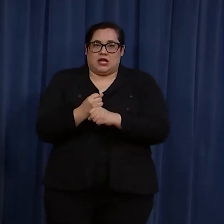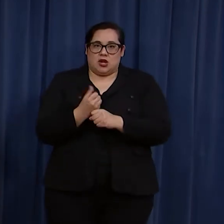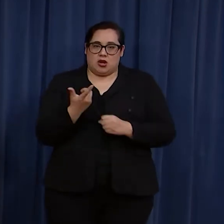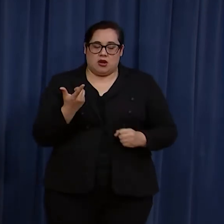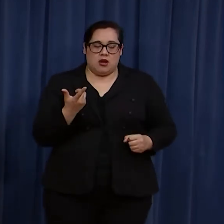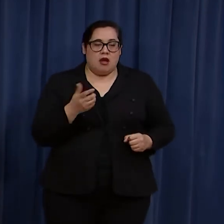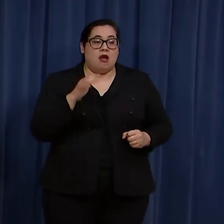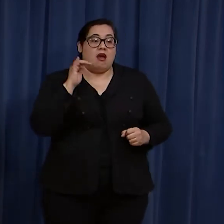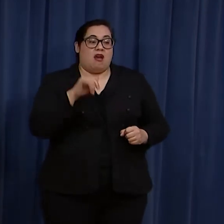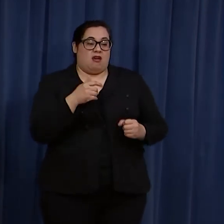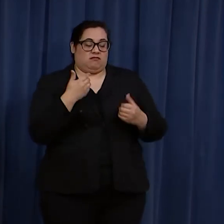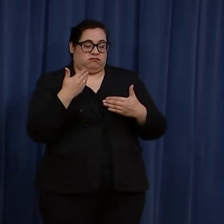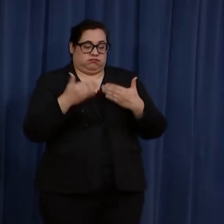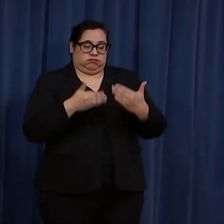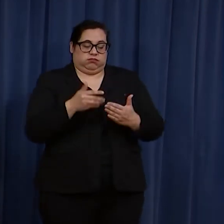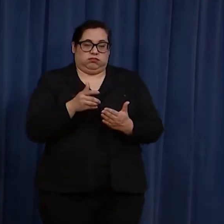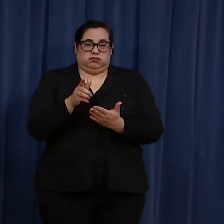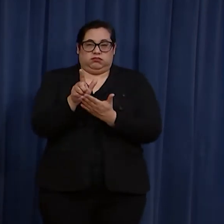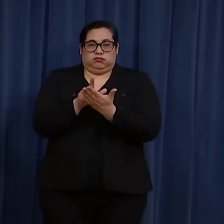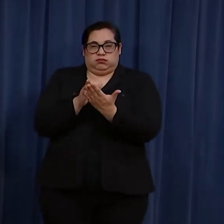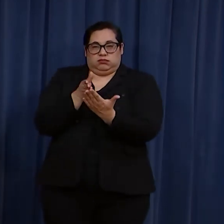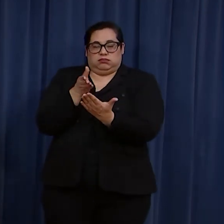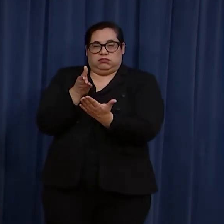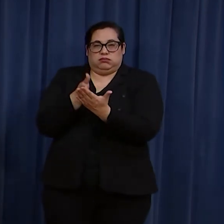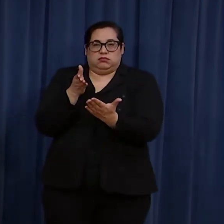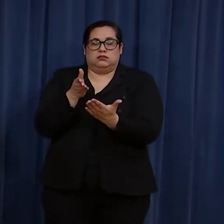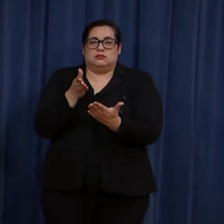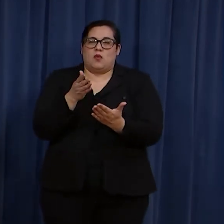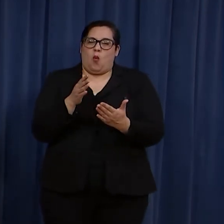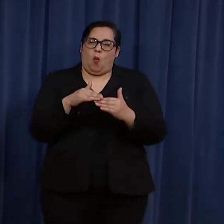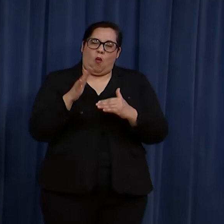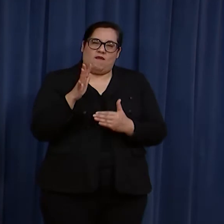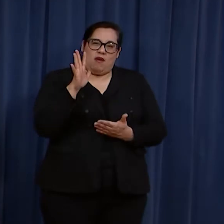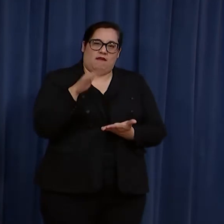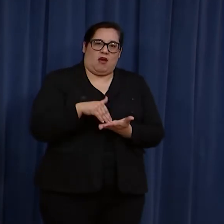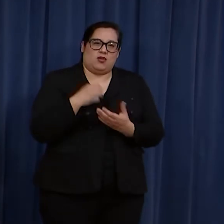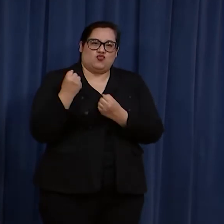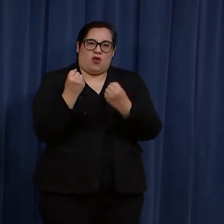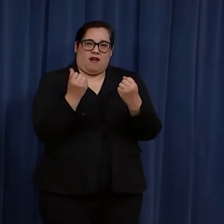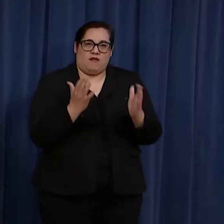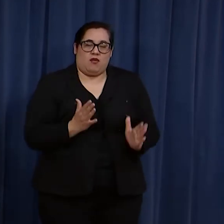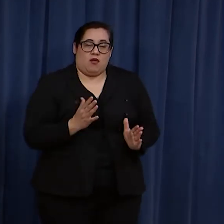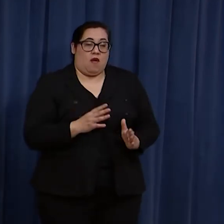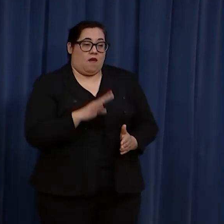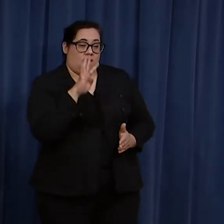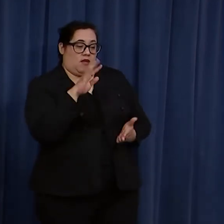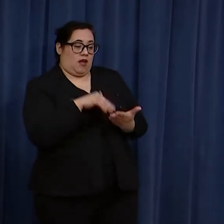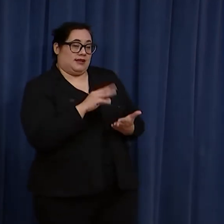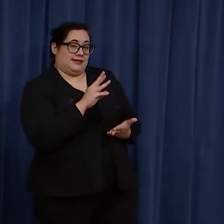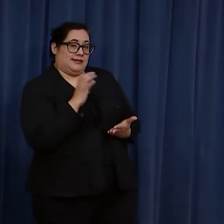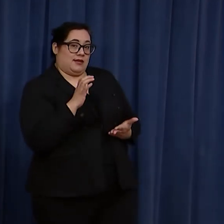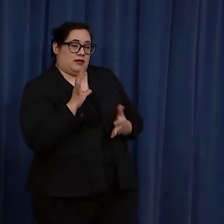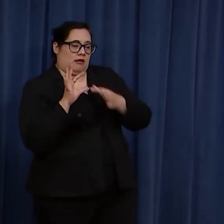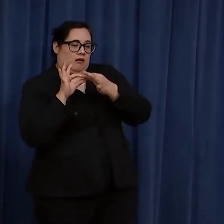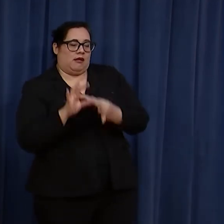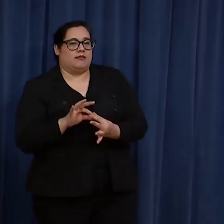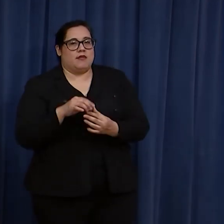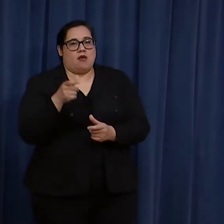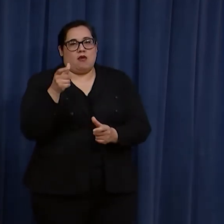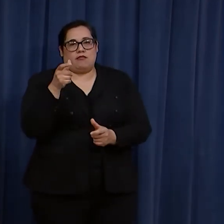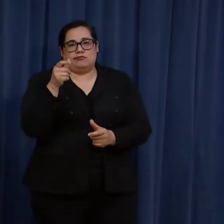alone, has prosecuted more than 5,000 drivers. 4,600 of those were tied to